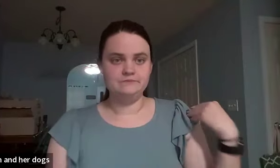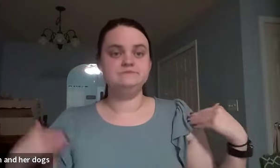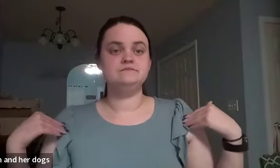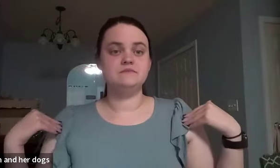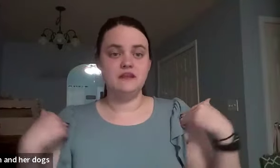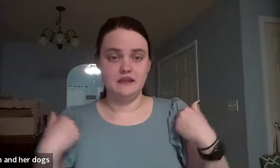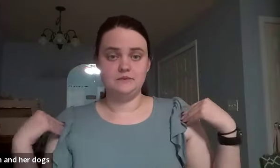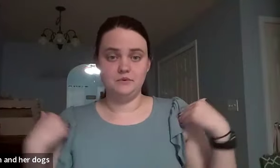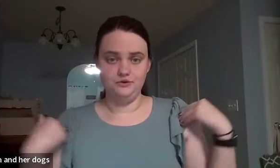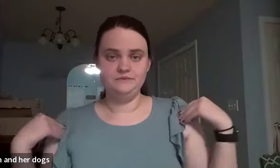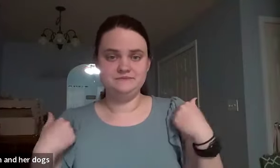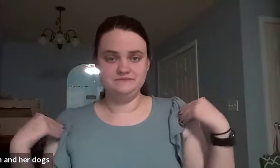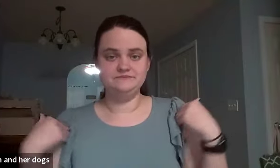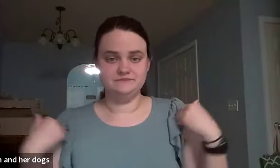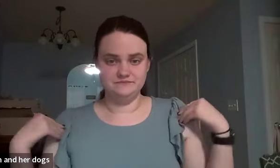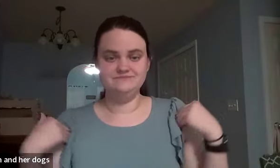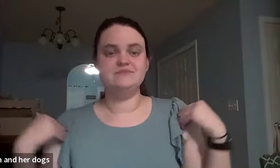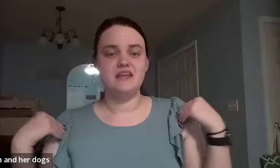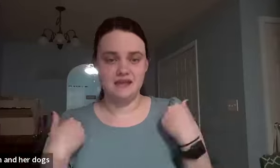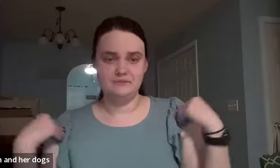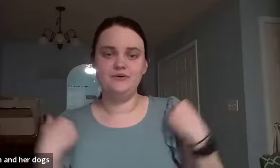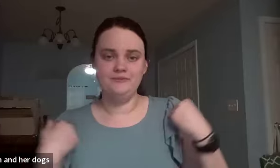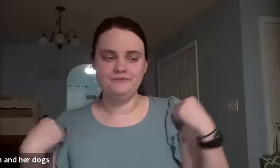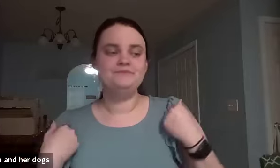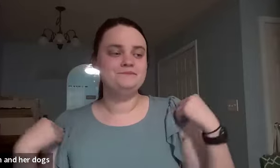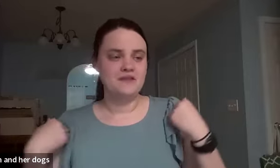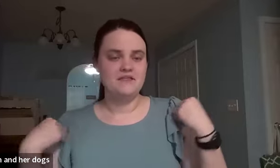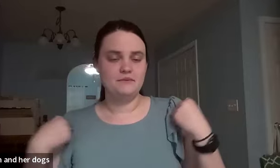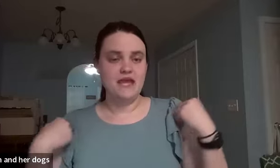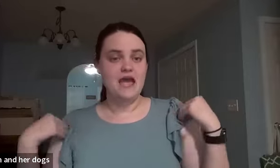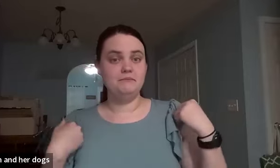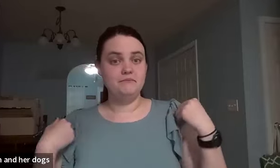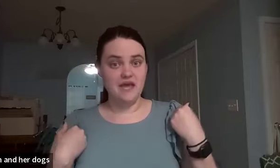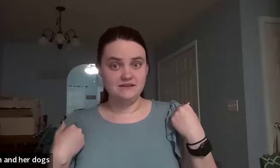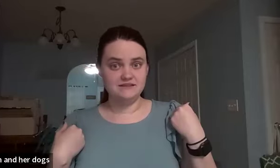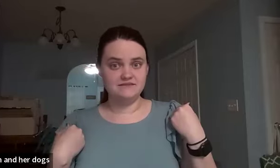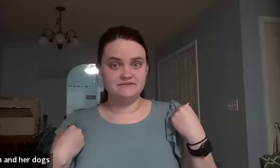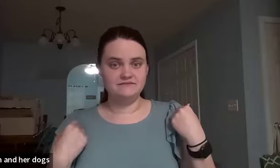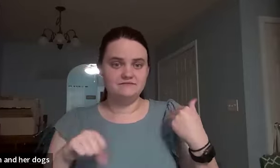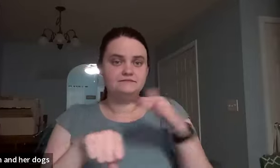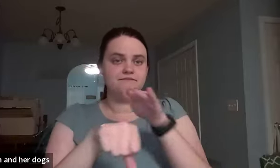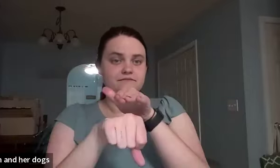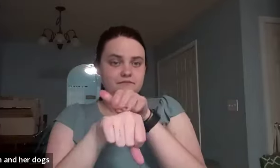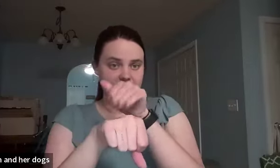animal, animal, animal. Then we had pet,